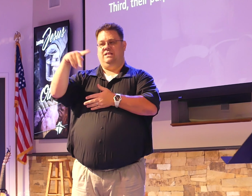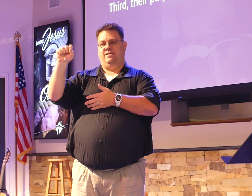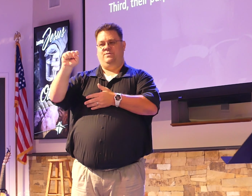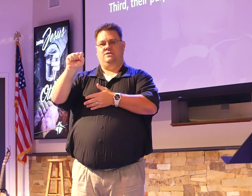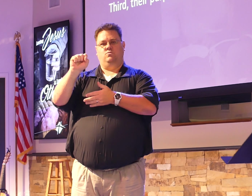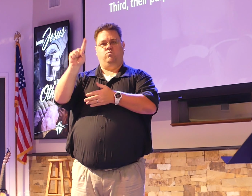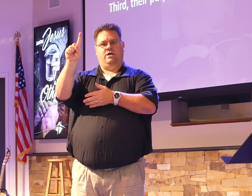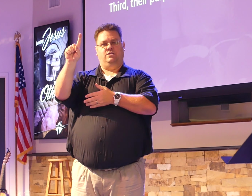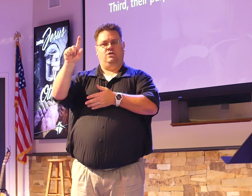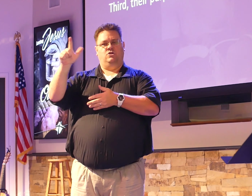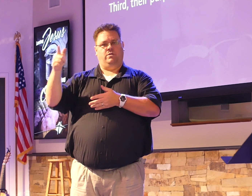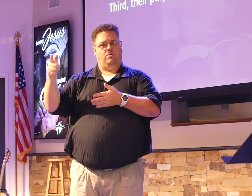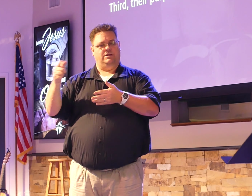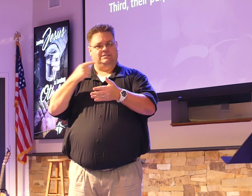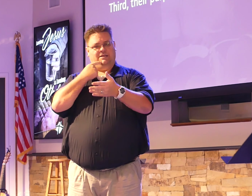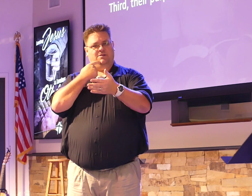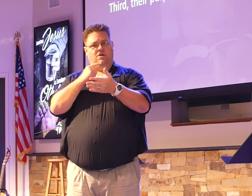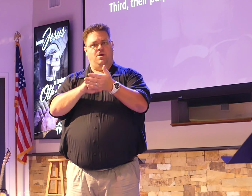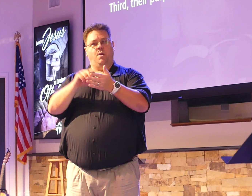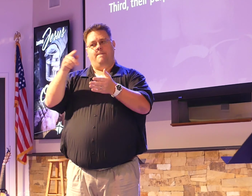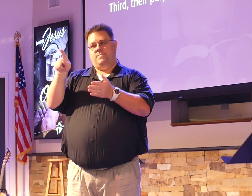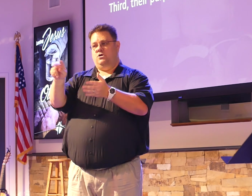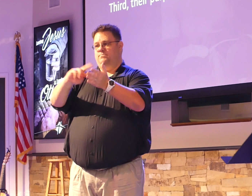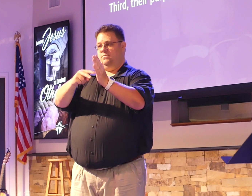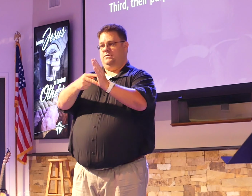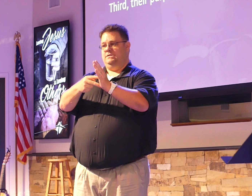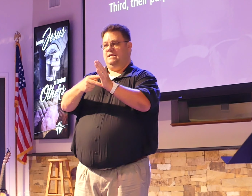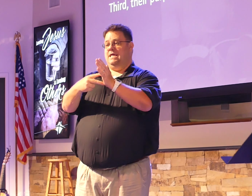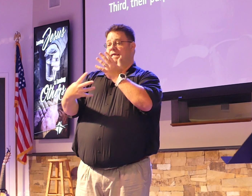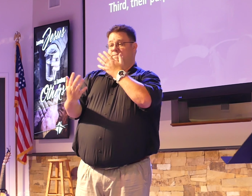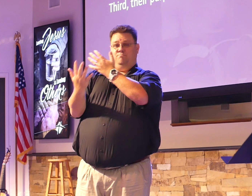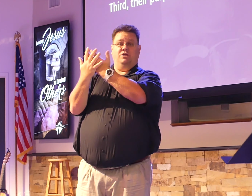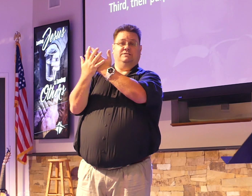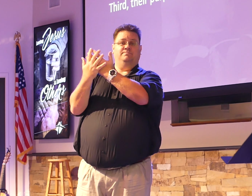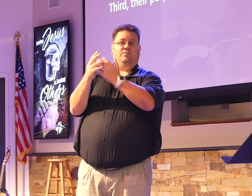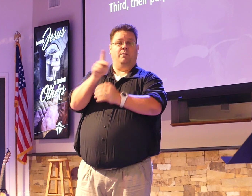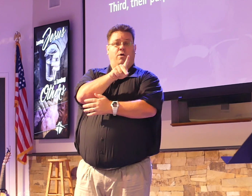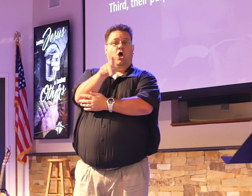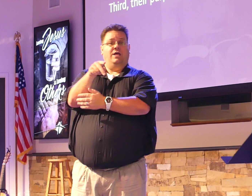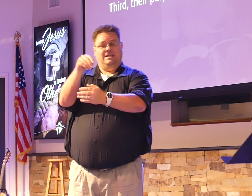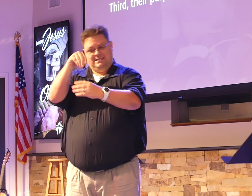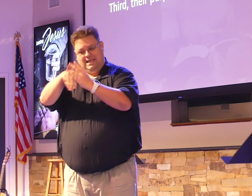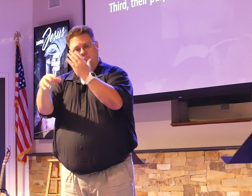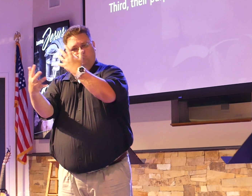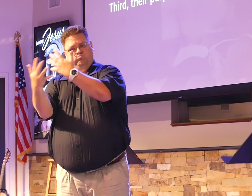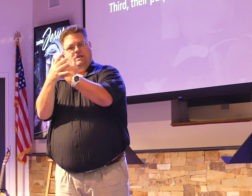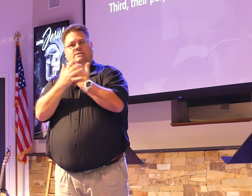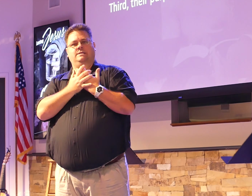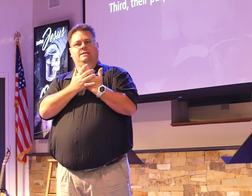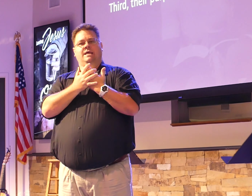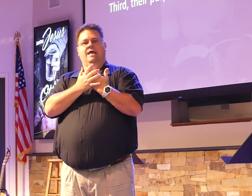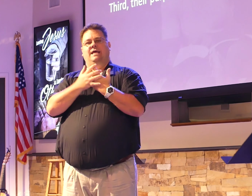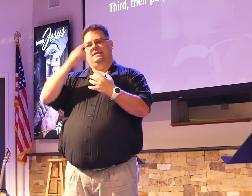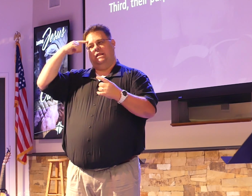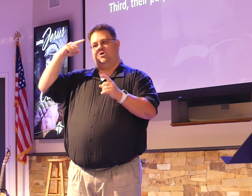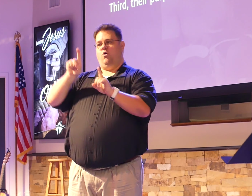describes Paul's purpose in a nutshell. He's in prison for preaching the gospel, and he says accordingly, he said, it's my earnest